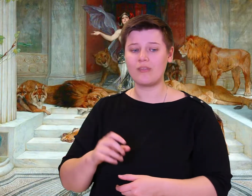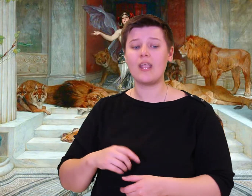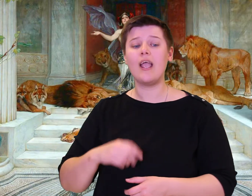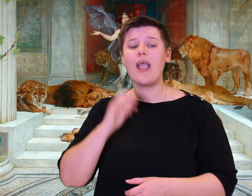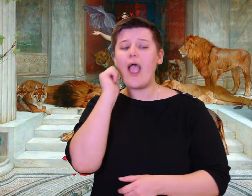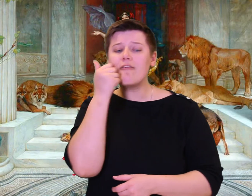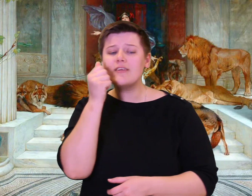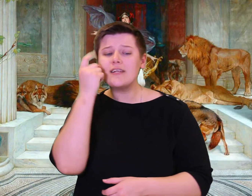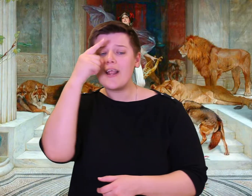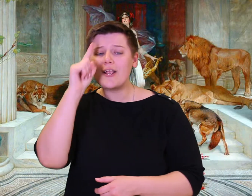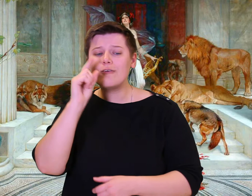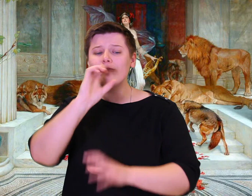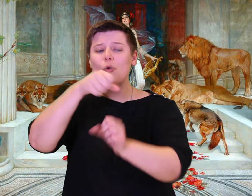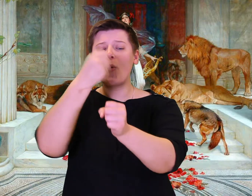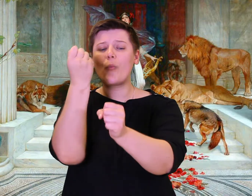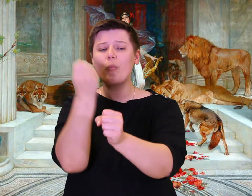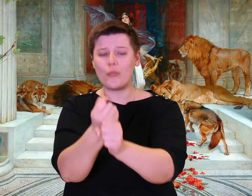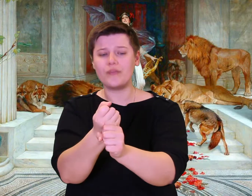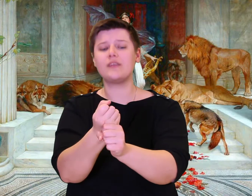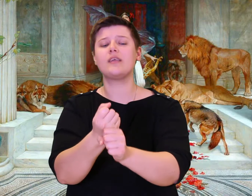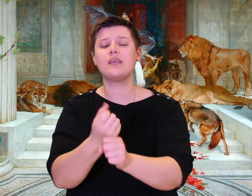But it is time to eat and drink some wine.